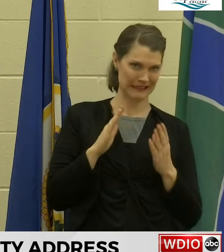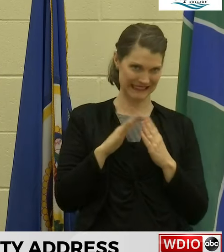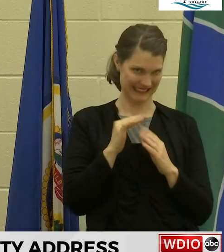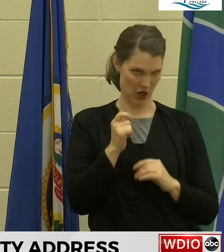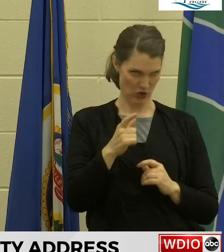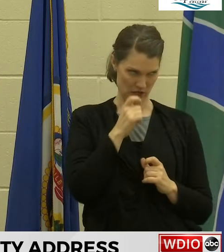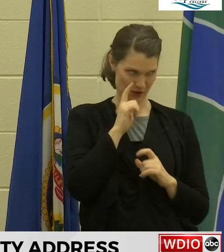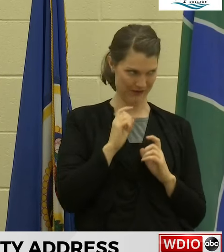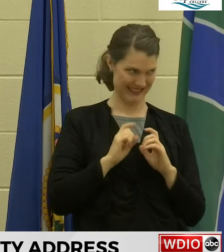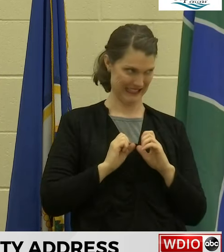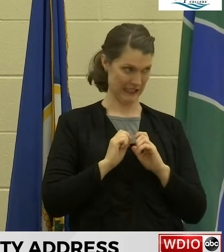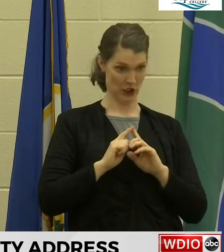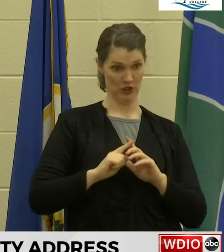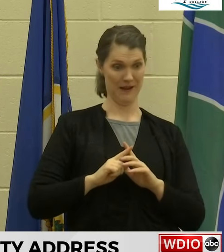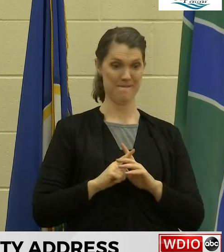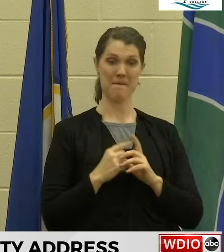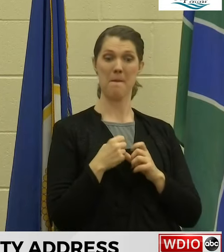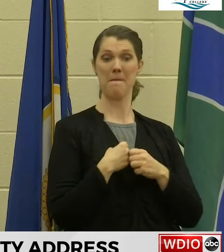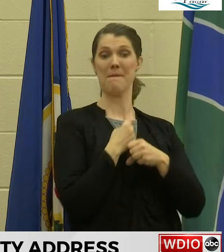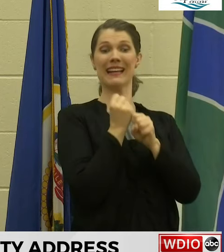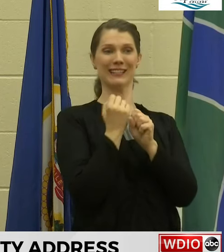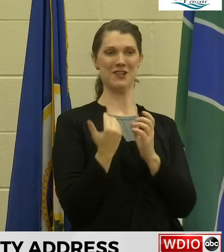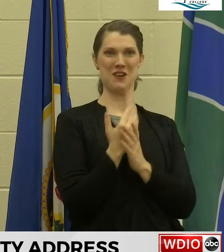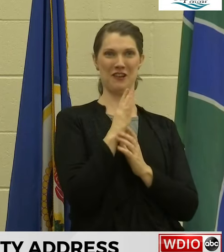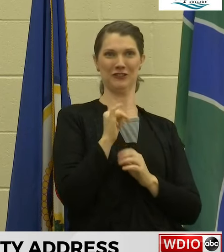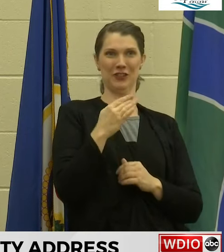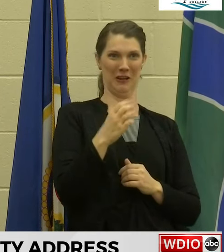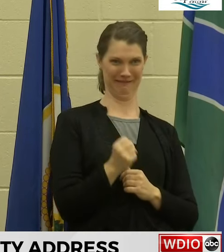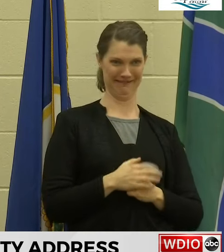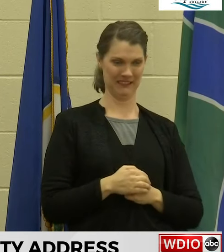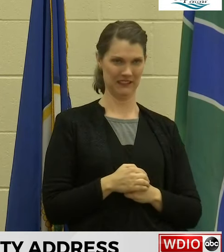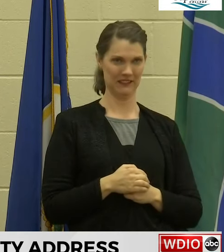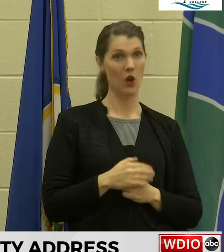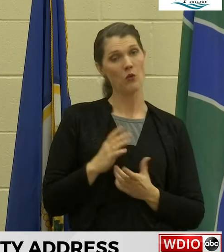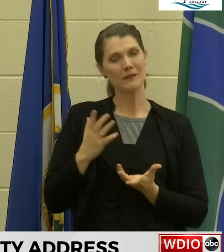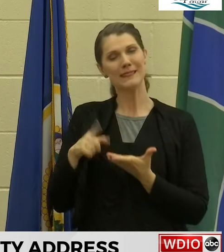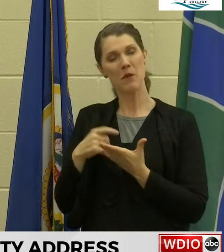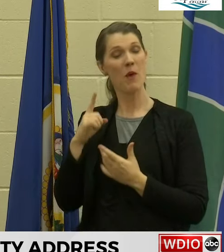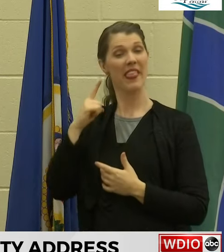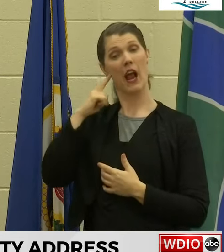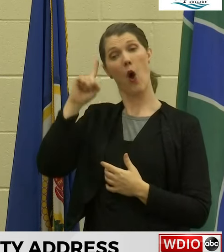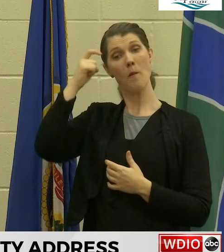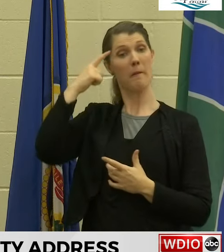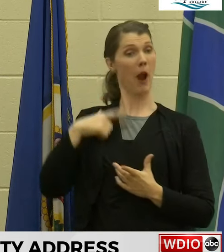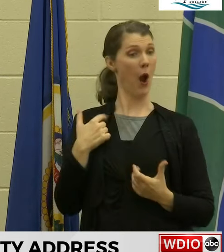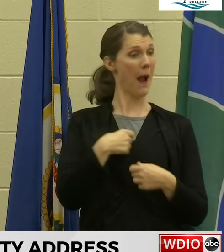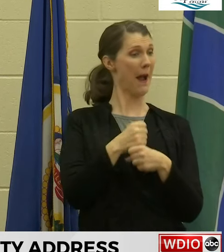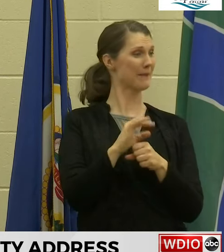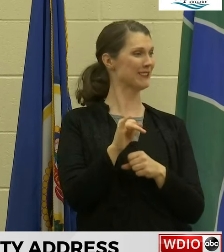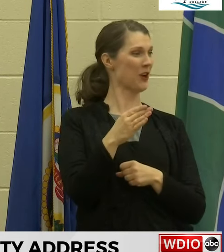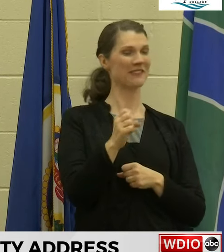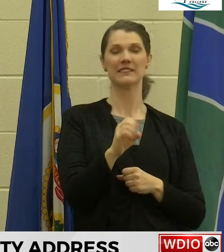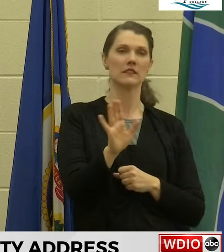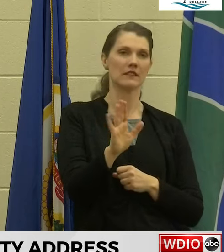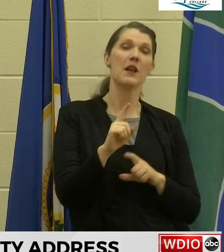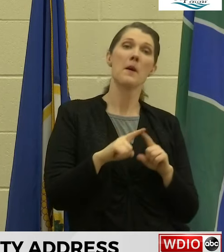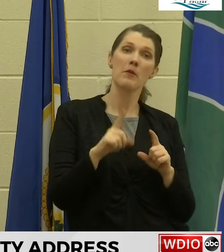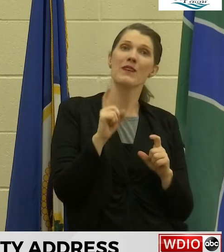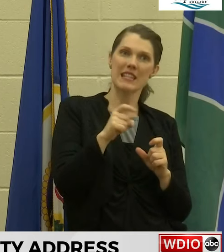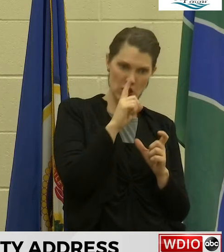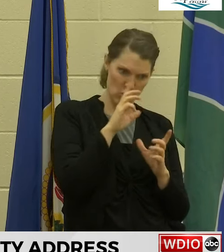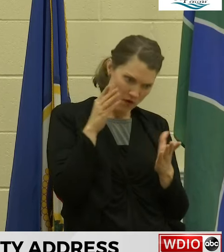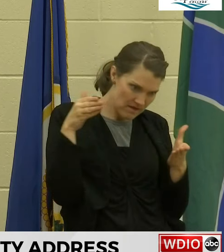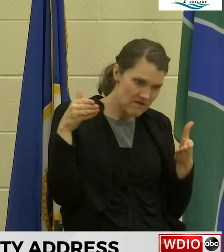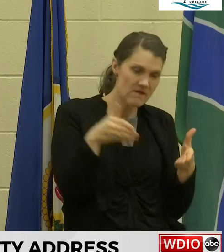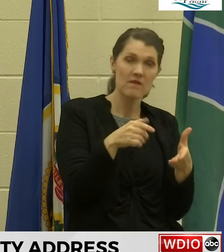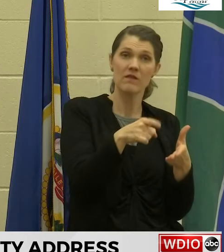actually create jobs as much as we mayors sometimes like to take credit. But we can and must redouble our